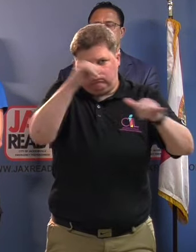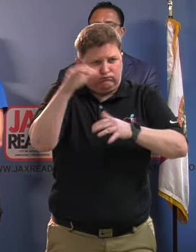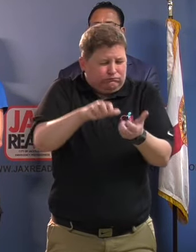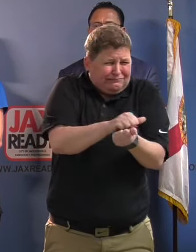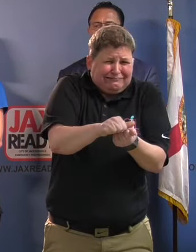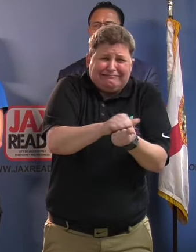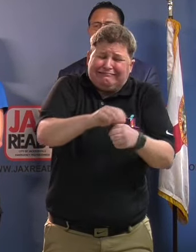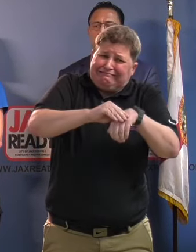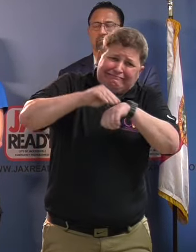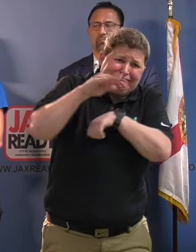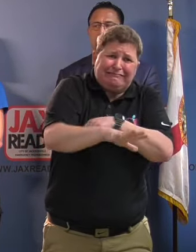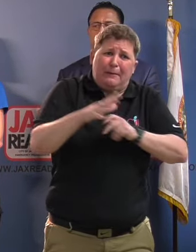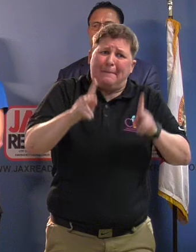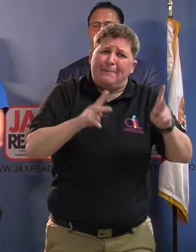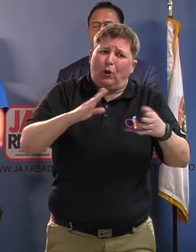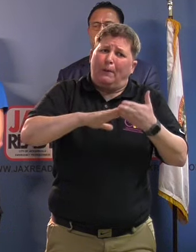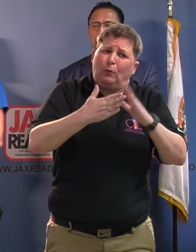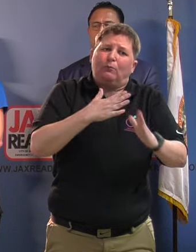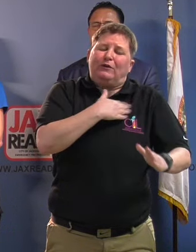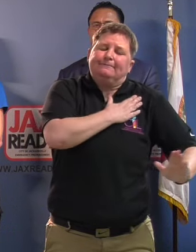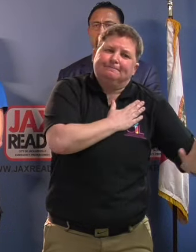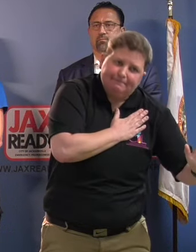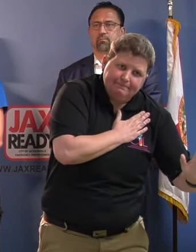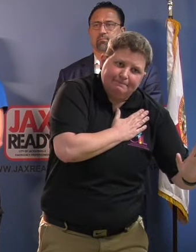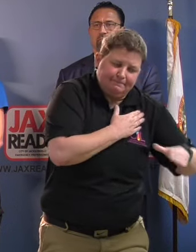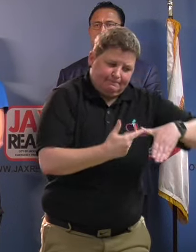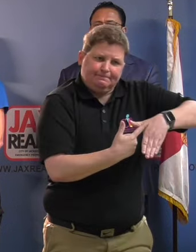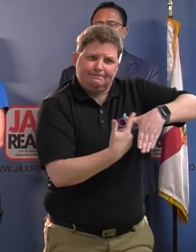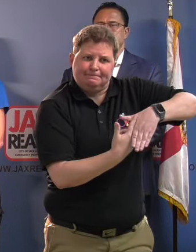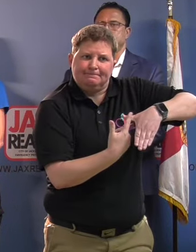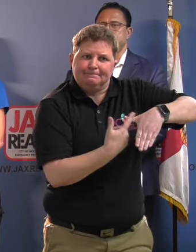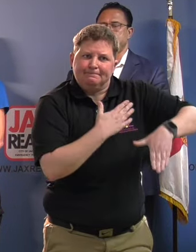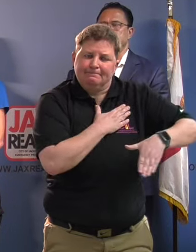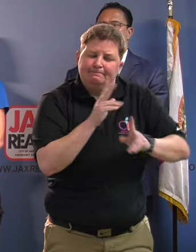thoughts go out to the folks in the Big Bend who are going to be dealing with that as we deal with what we have to